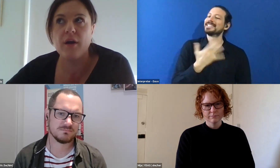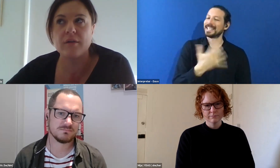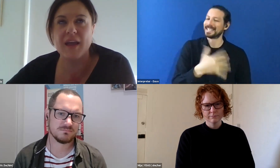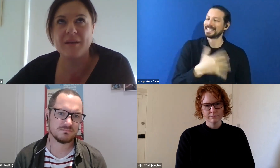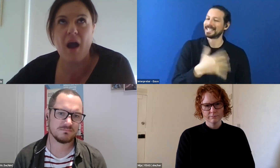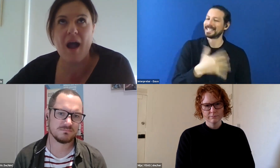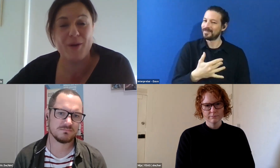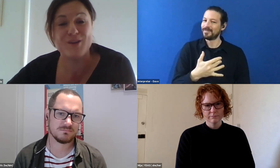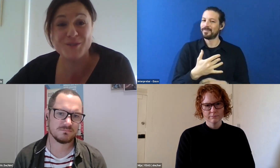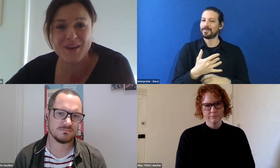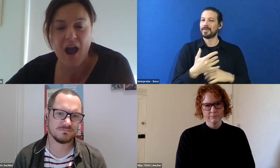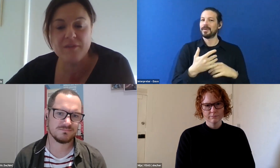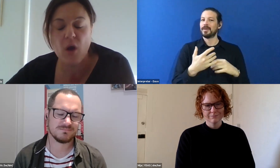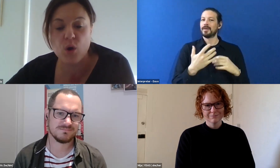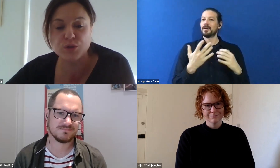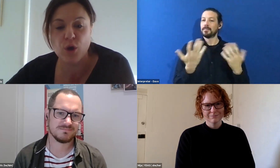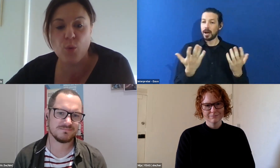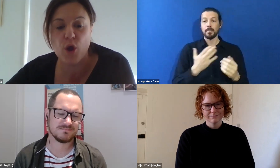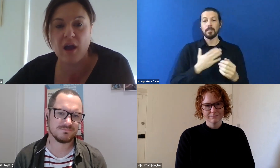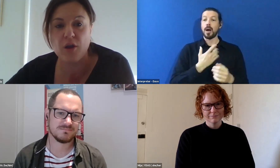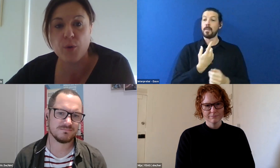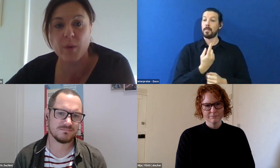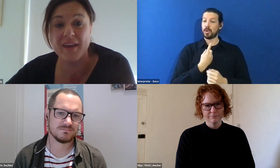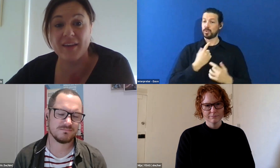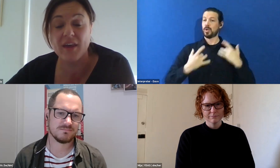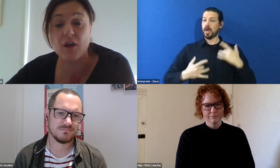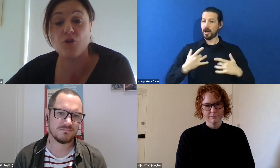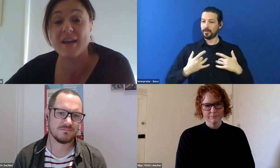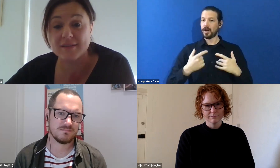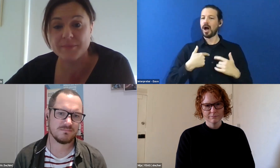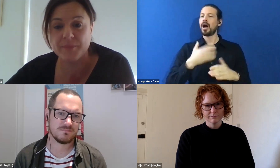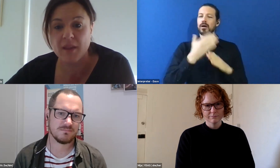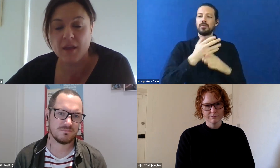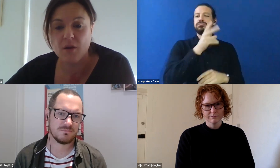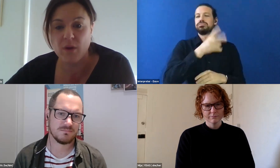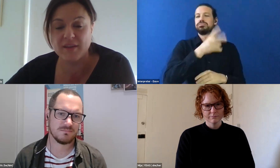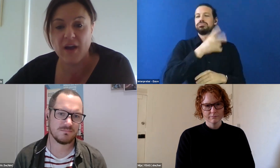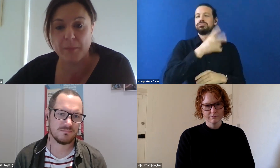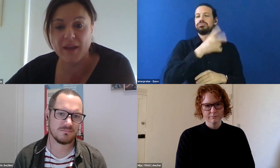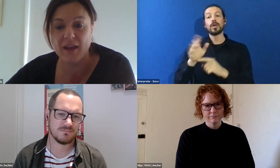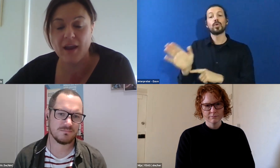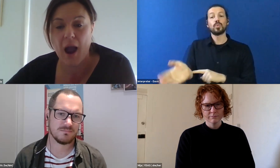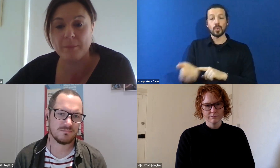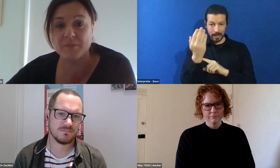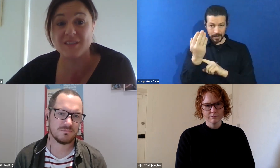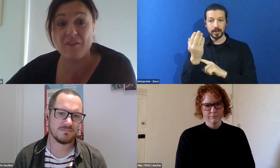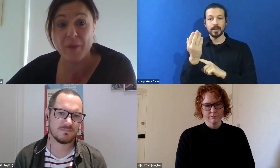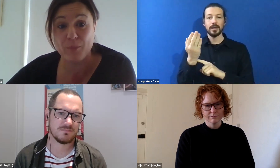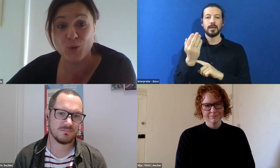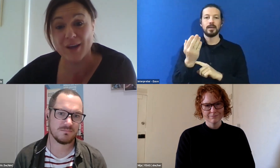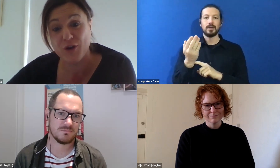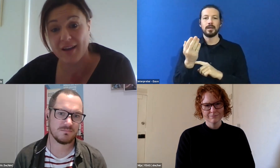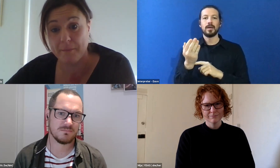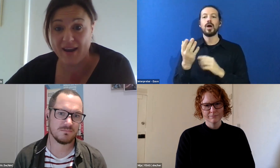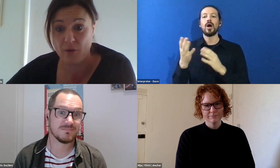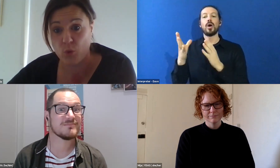also, in my personal life, I also work a lot with cricket, with developing deaf people